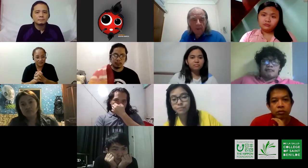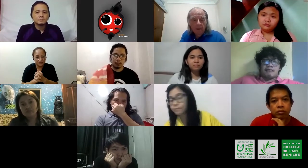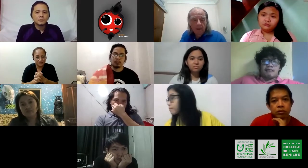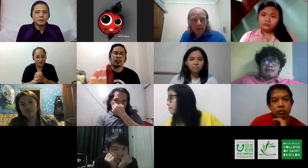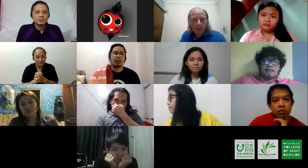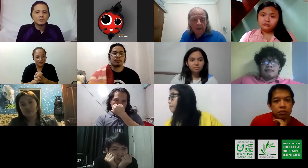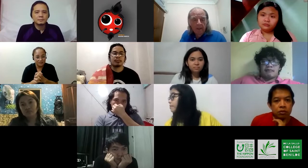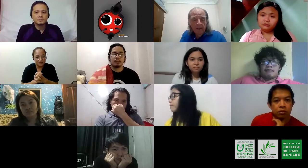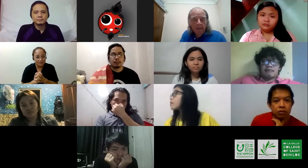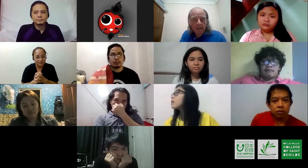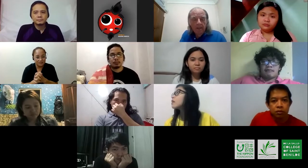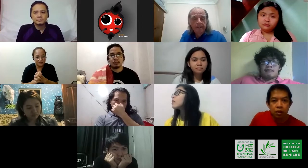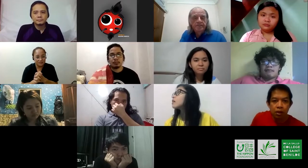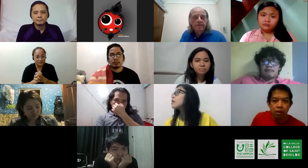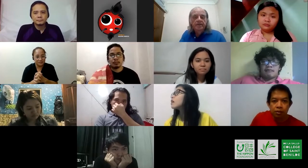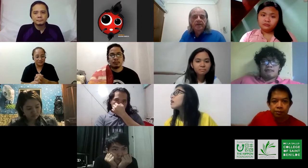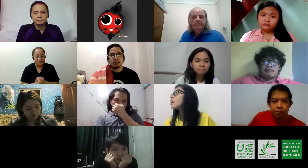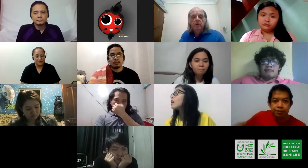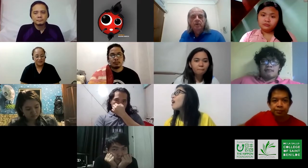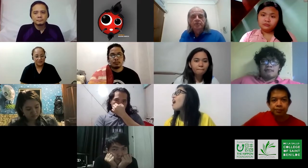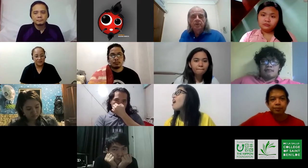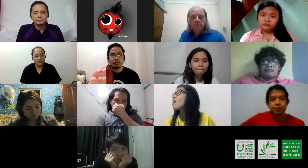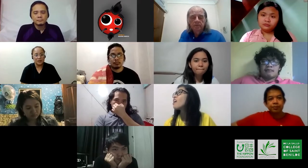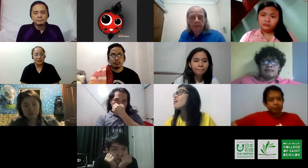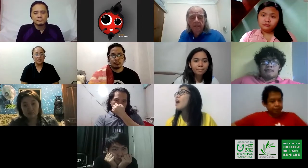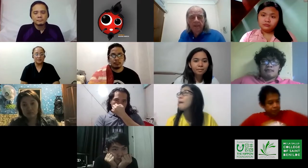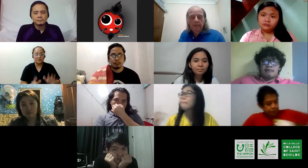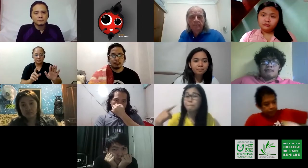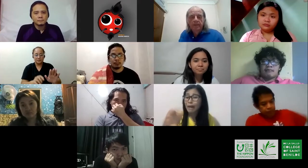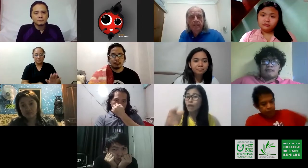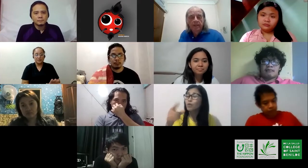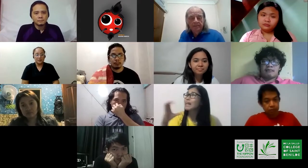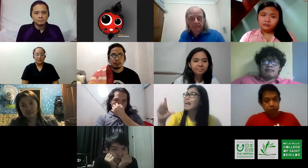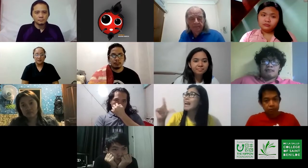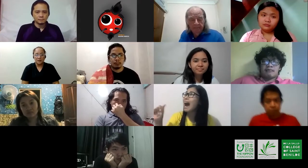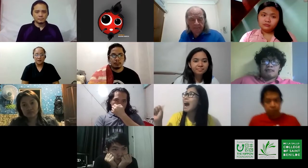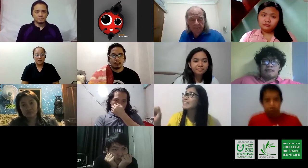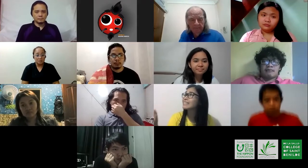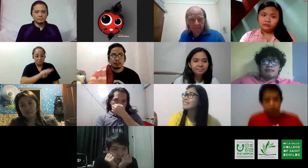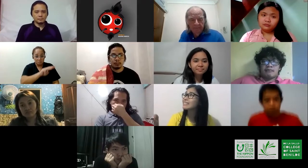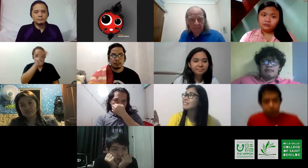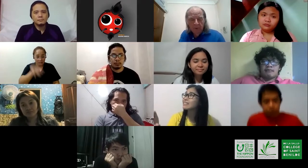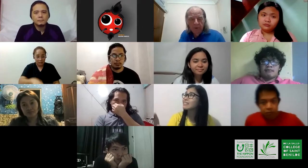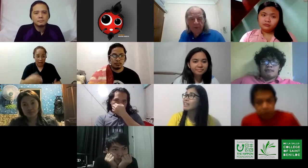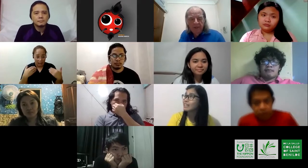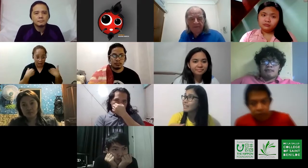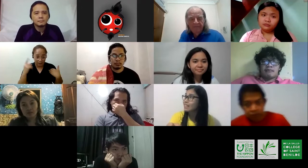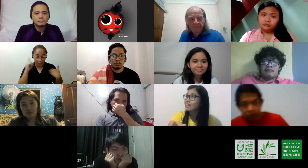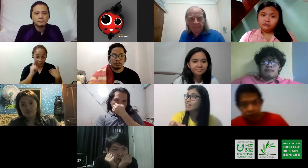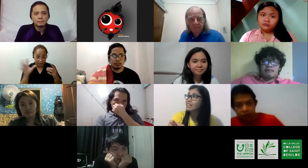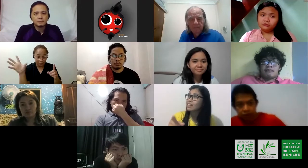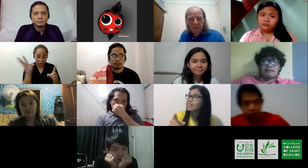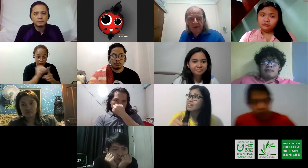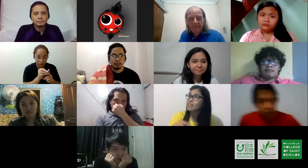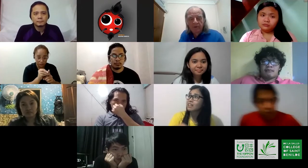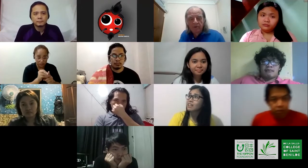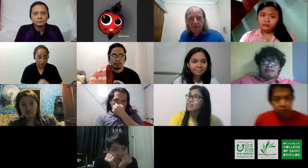Okay, sir. Is there a deaf culture in Manila? So you're deaf? Do you have your own